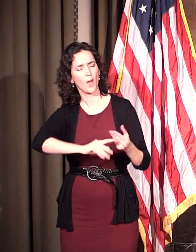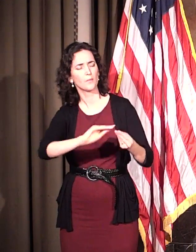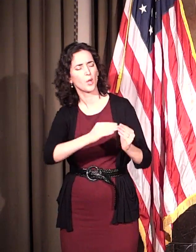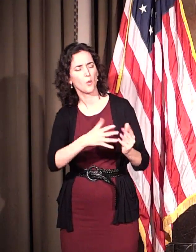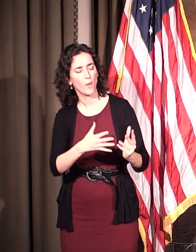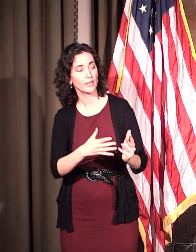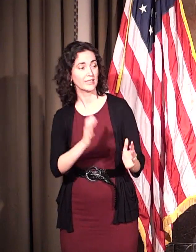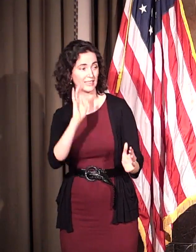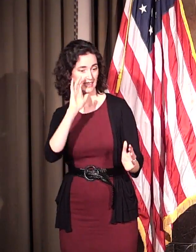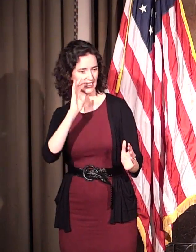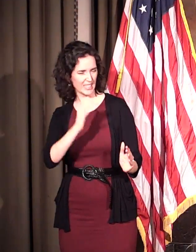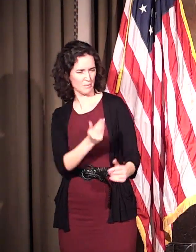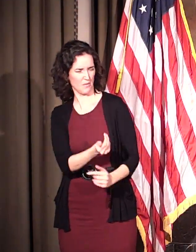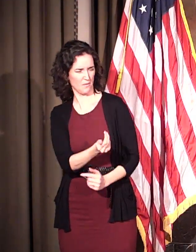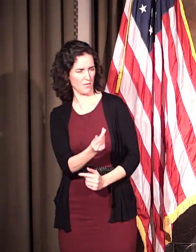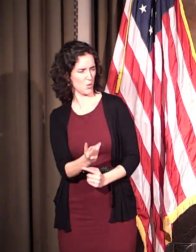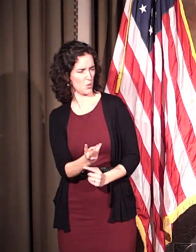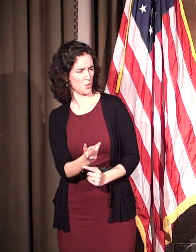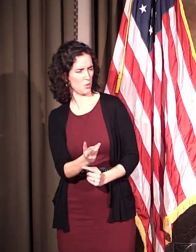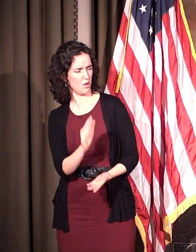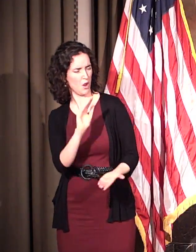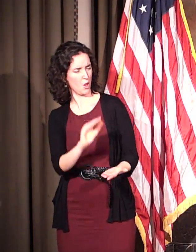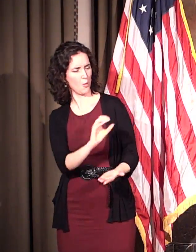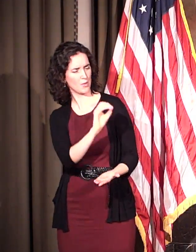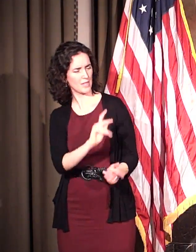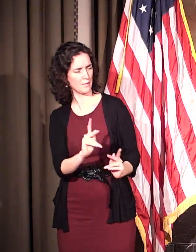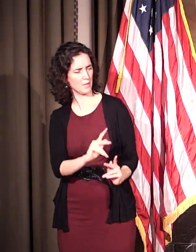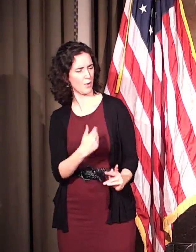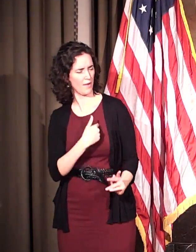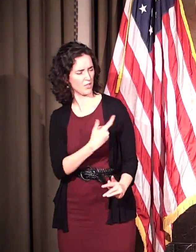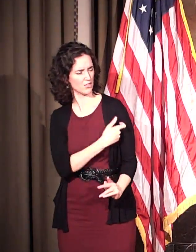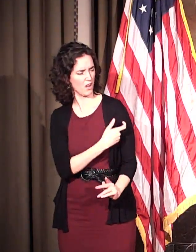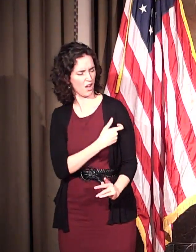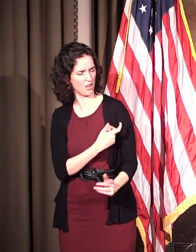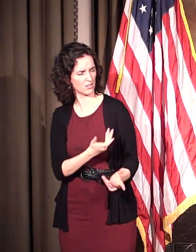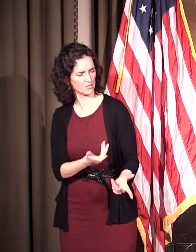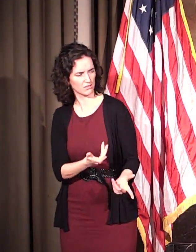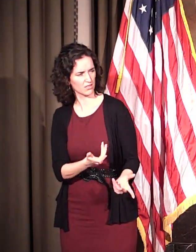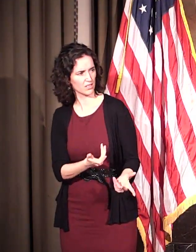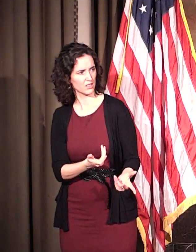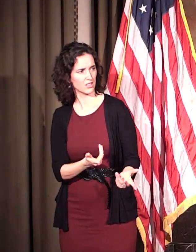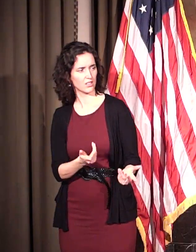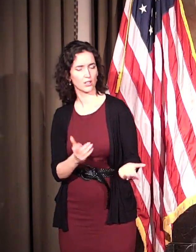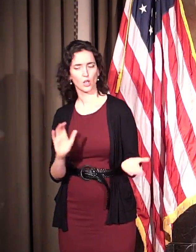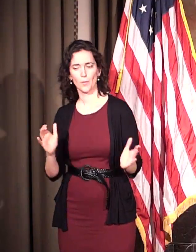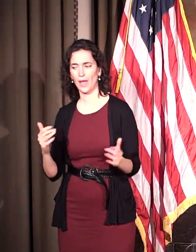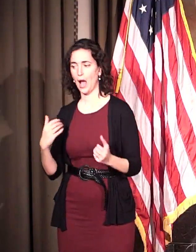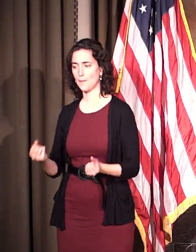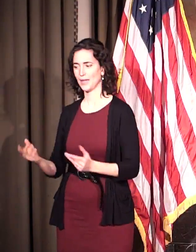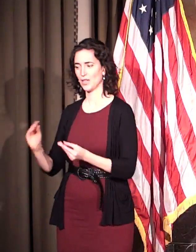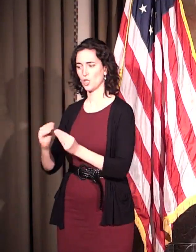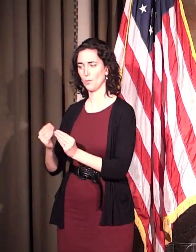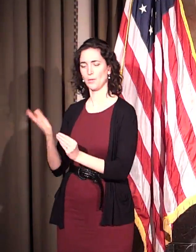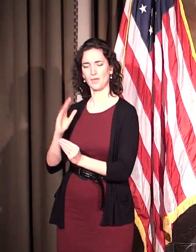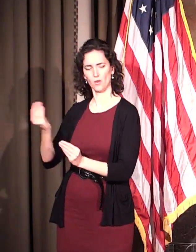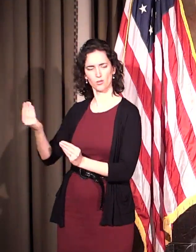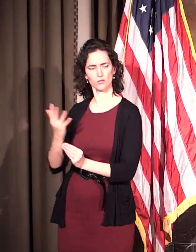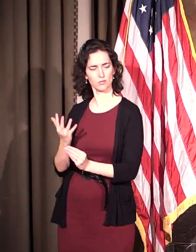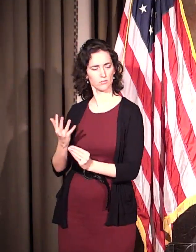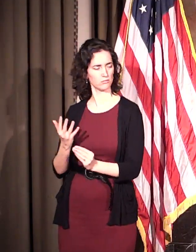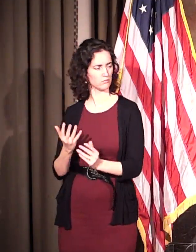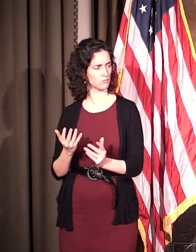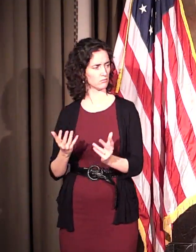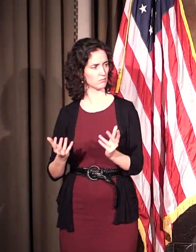that seems like a fairly low percentage of people who have been vaccinated so far based on the numbers we were previously given. Are you